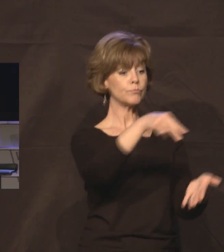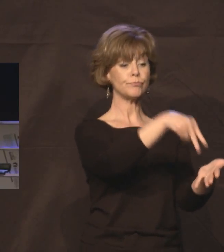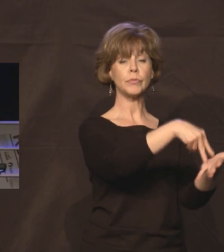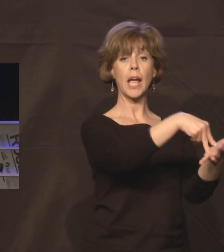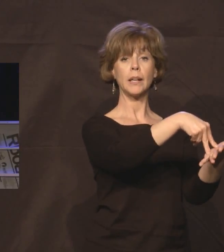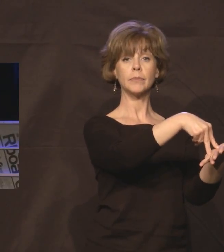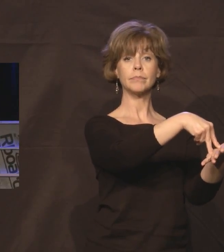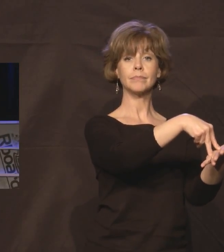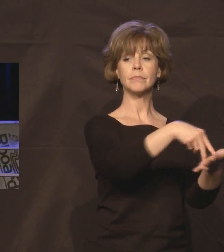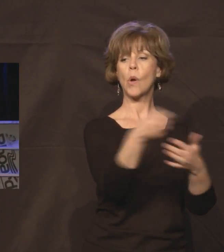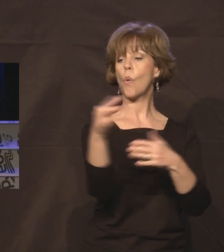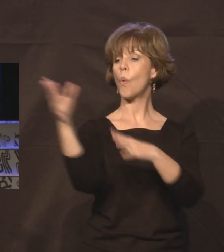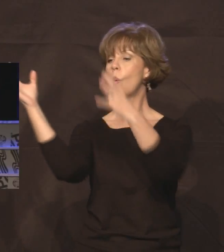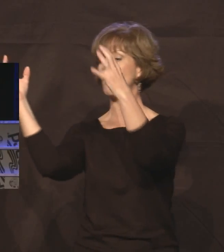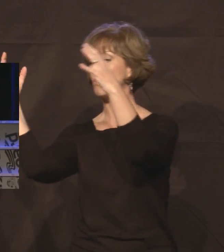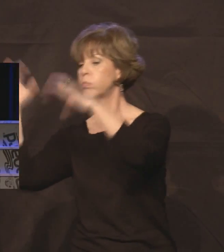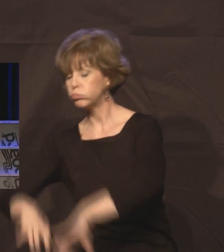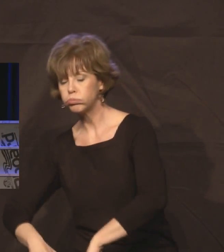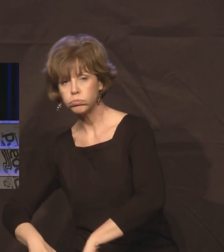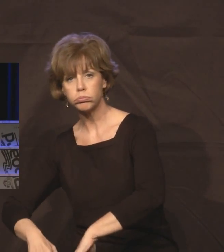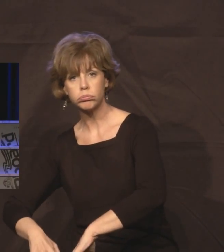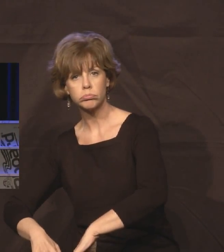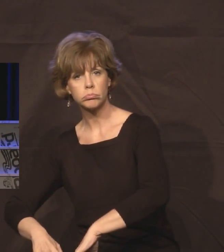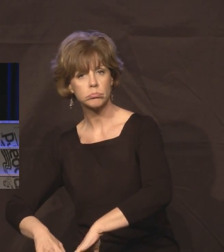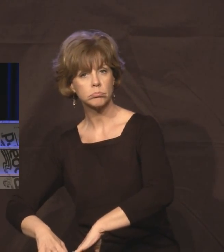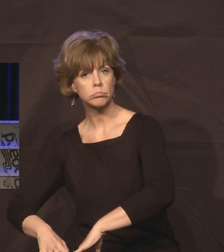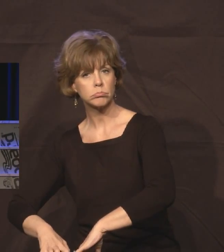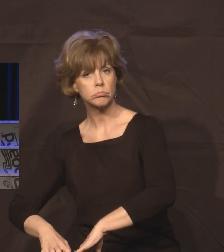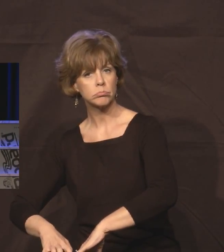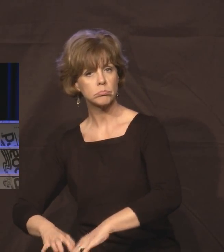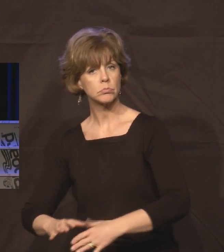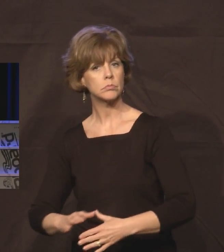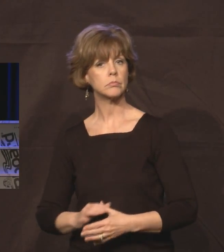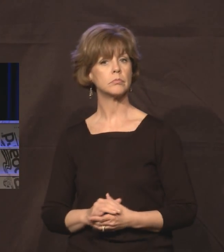or crashing. So that's big stuff.